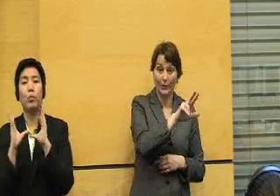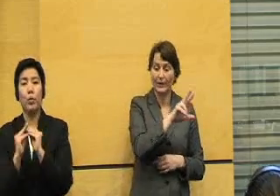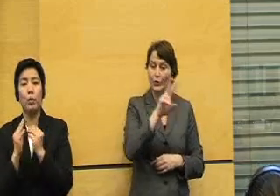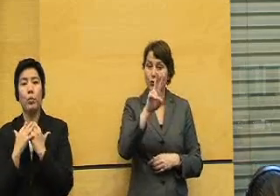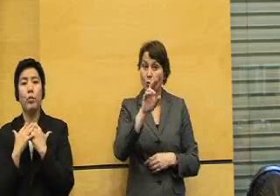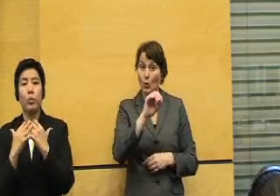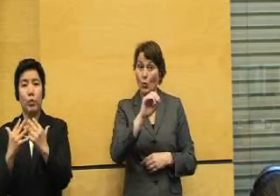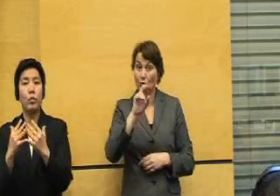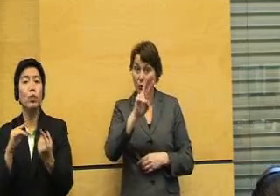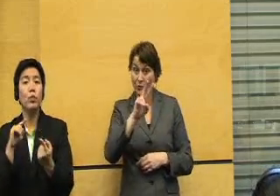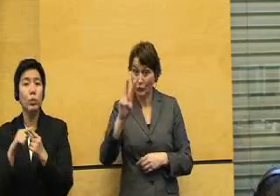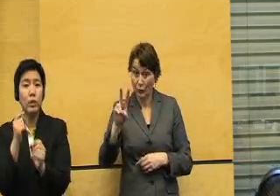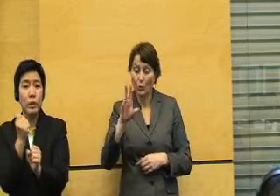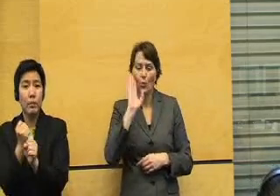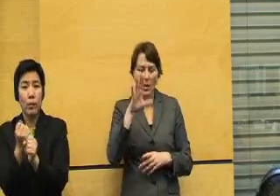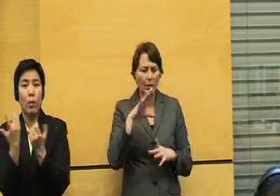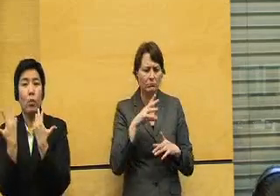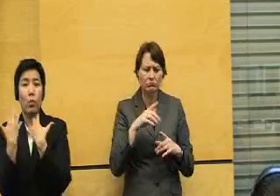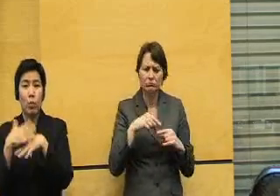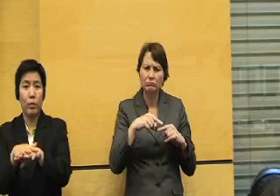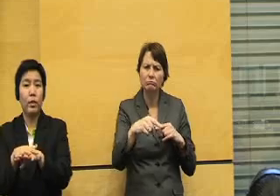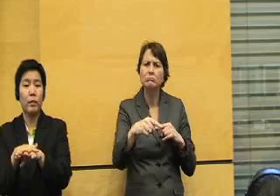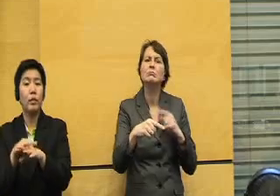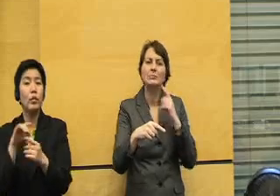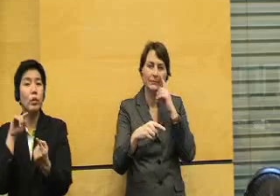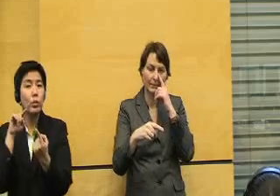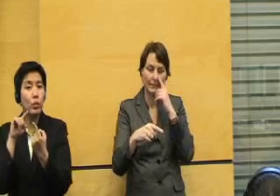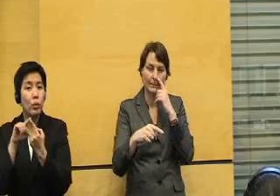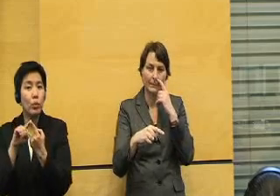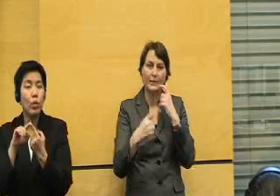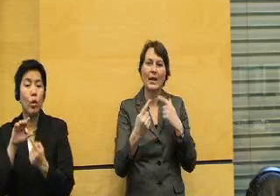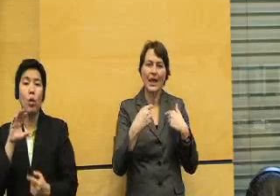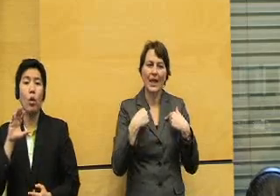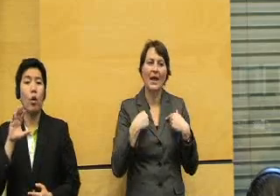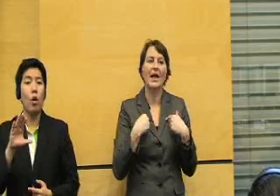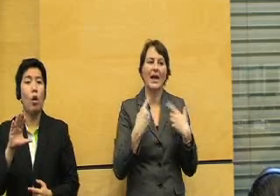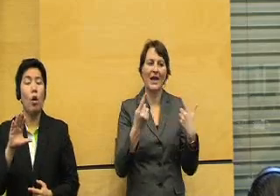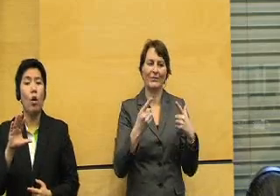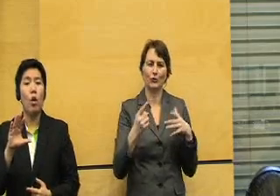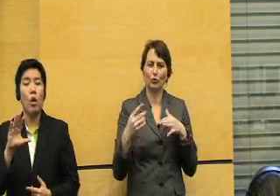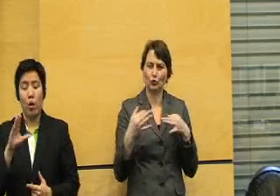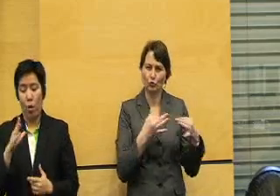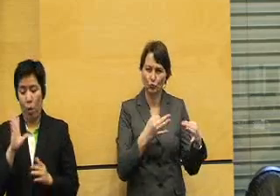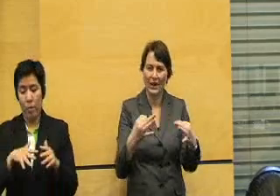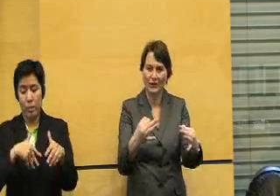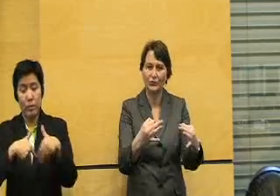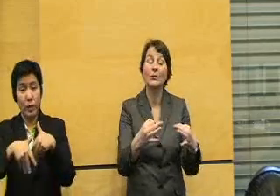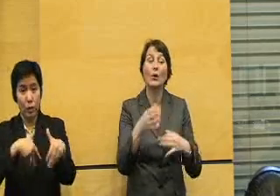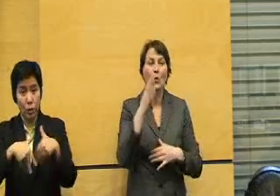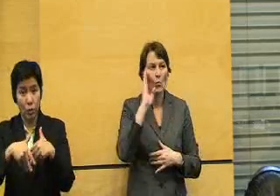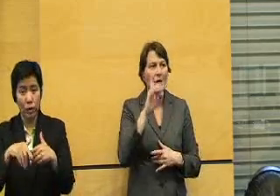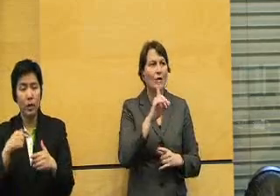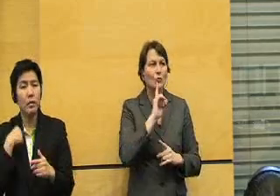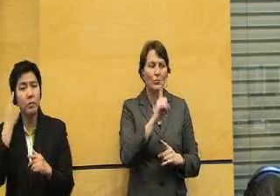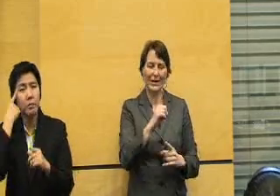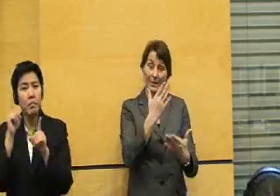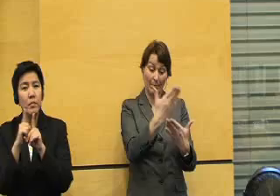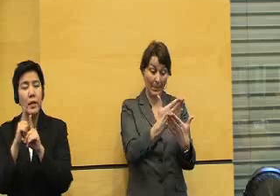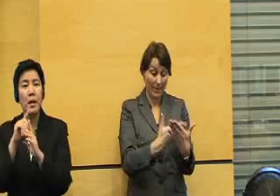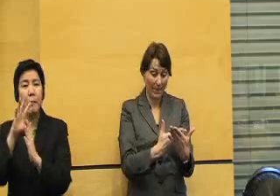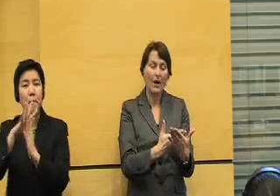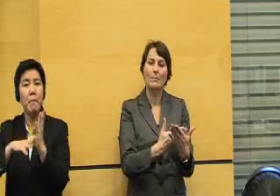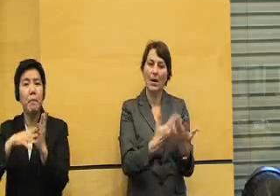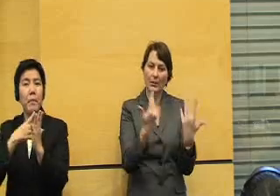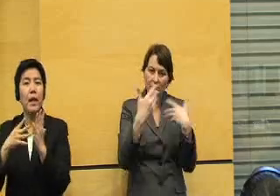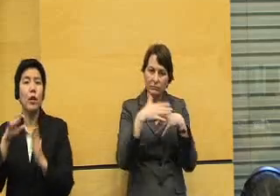2013-2022 to follow up the implementation of the Incheon strategy to make the rights real for persons